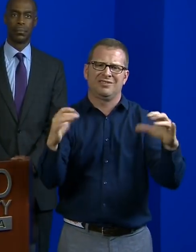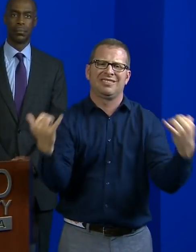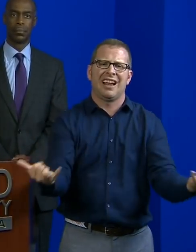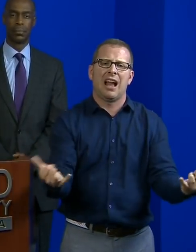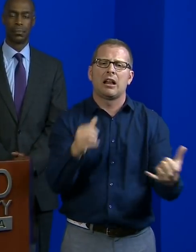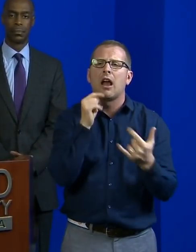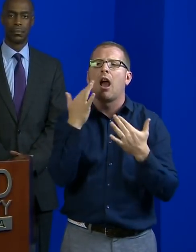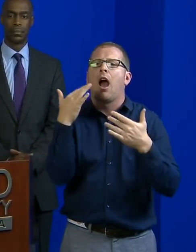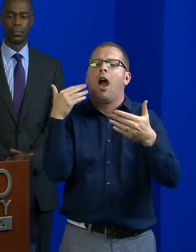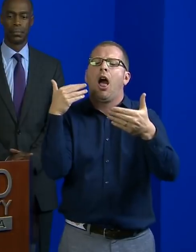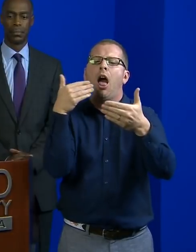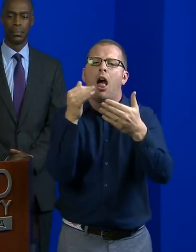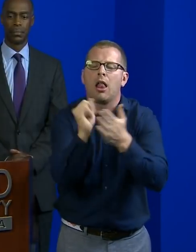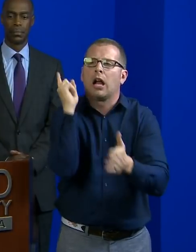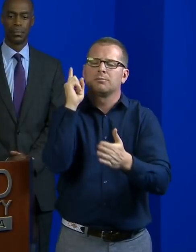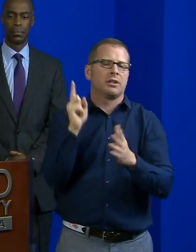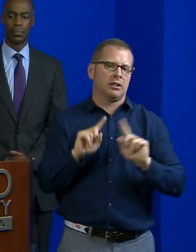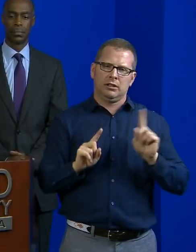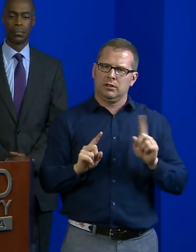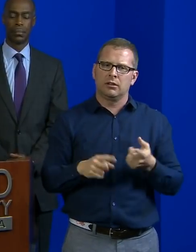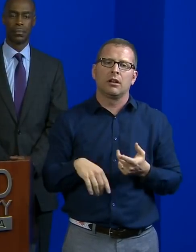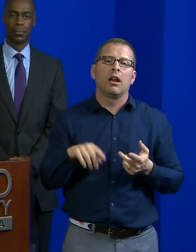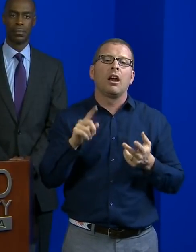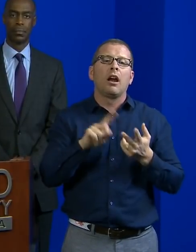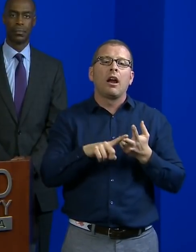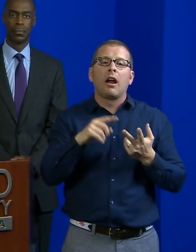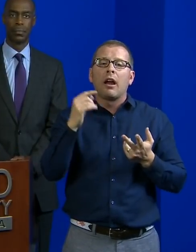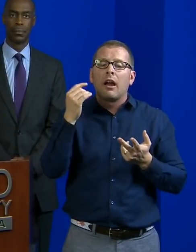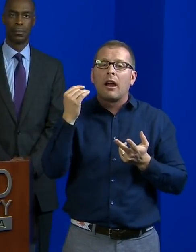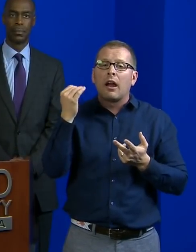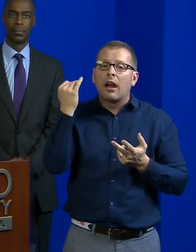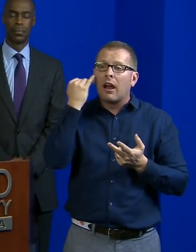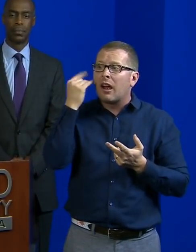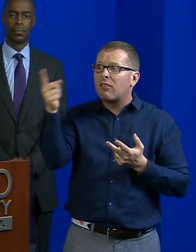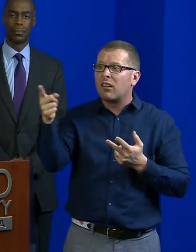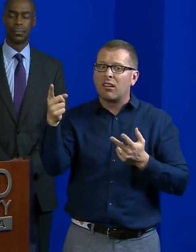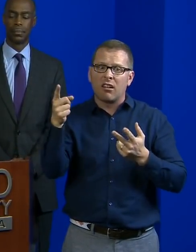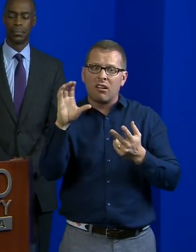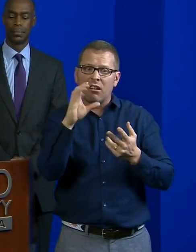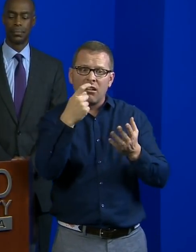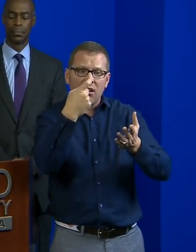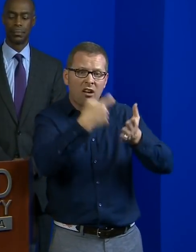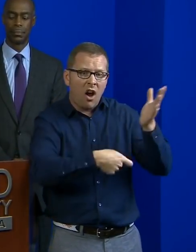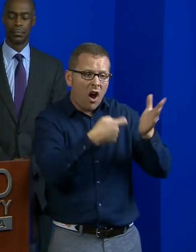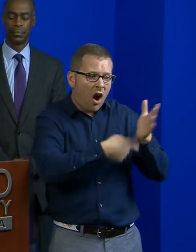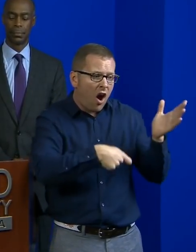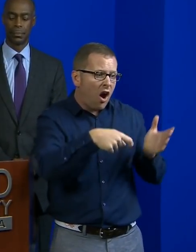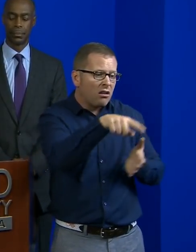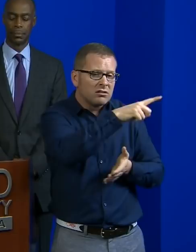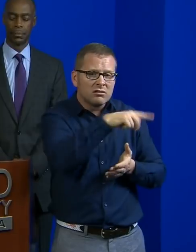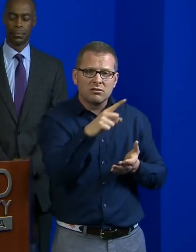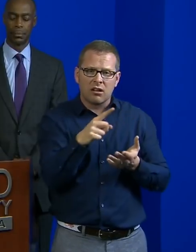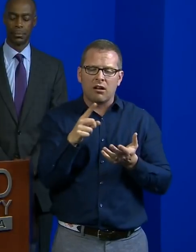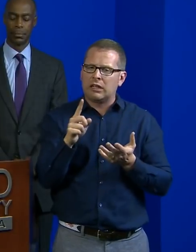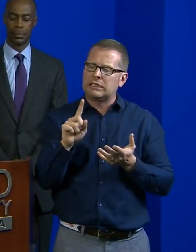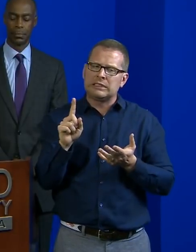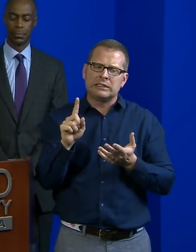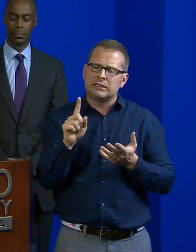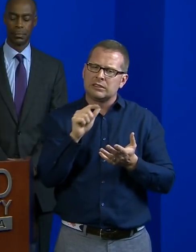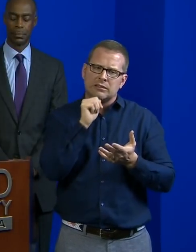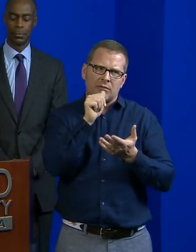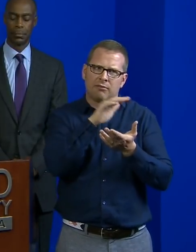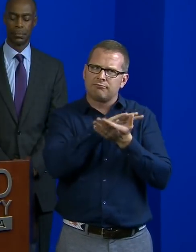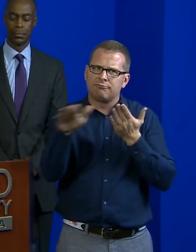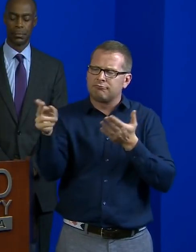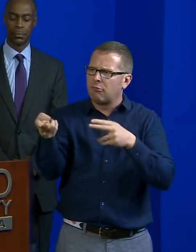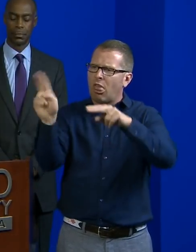gouging. It's reprehensible to think people would take advantage of citizens at a time like this, but you know that's going to